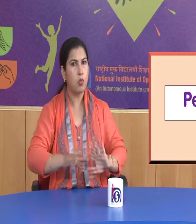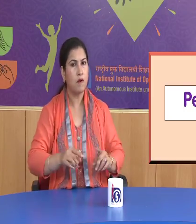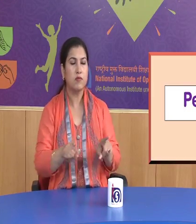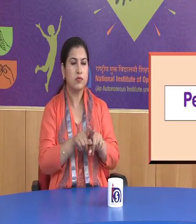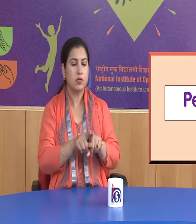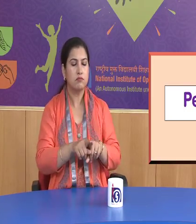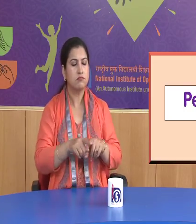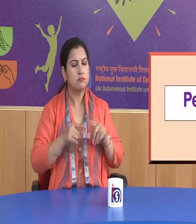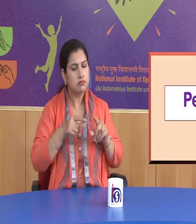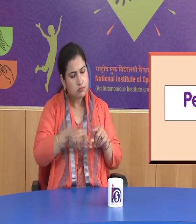country.